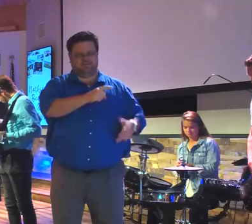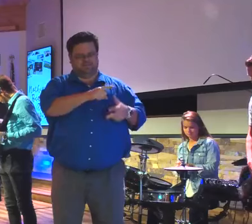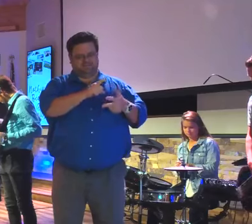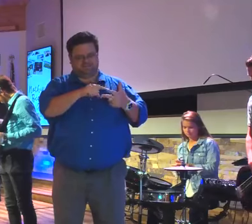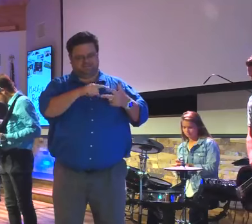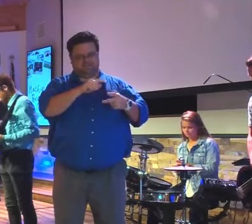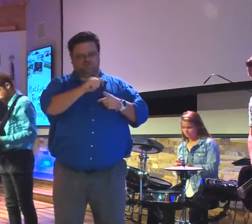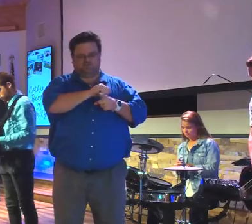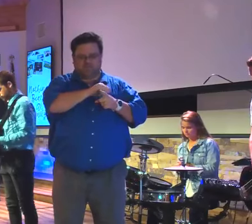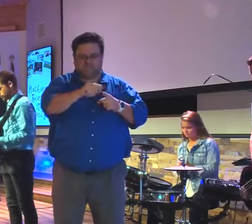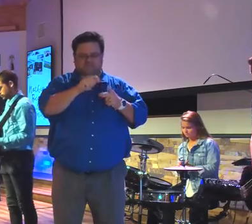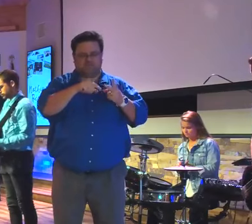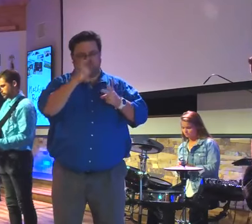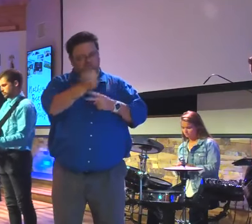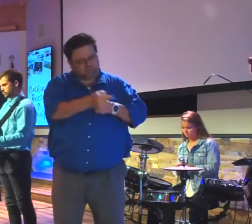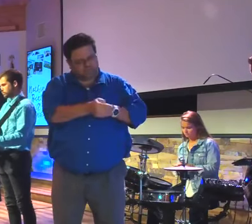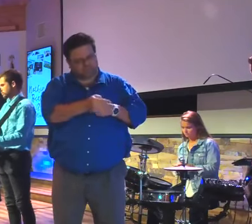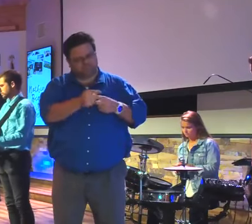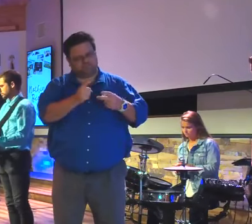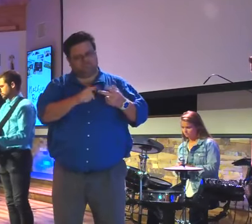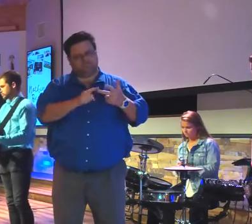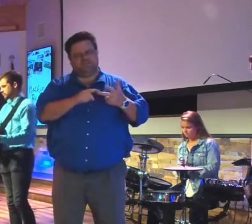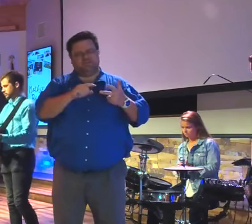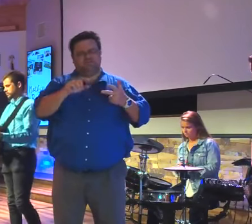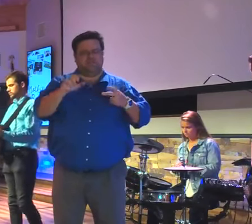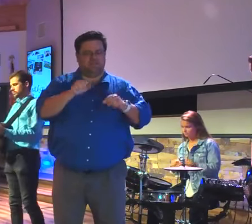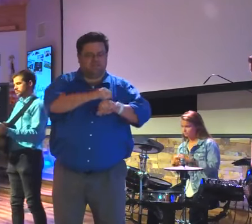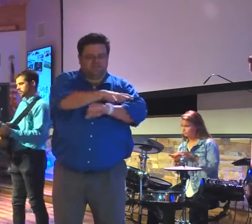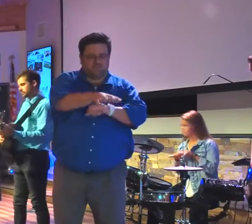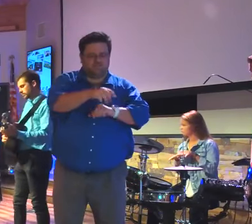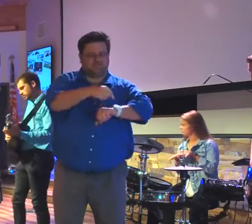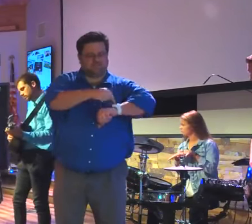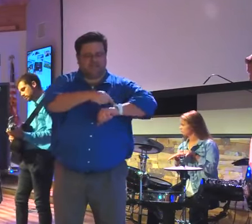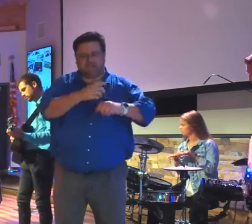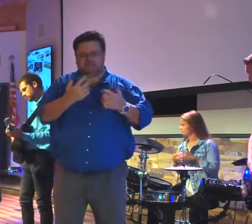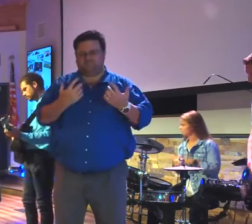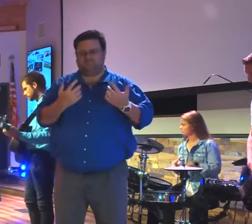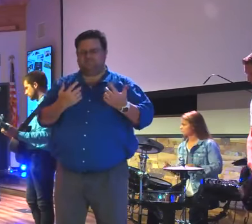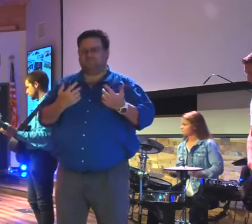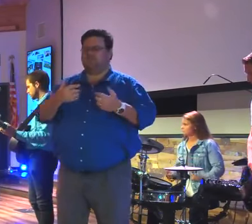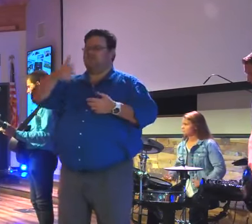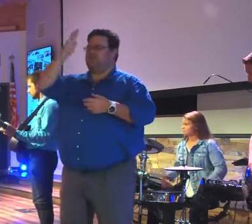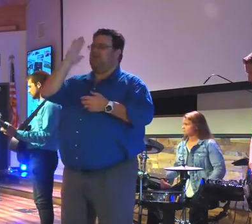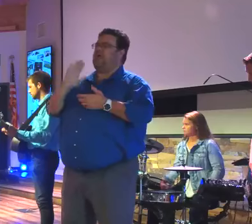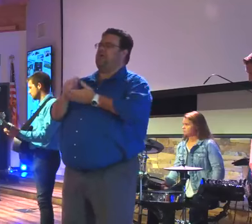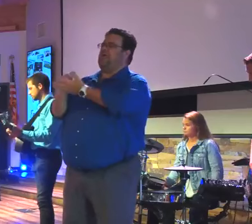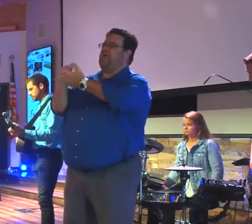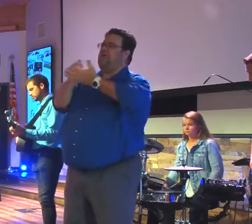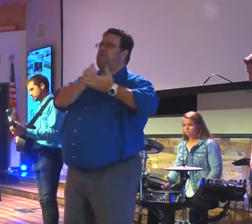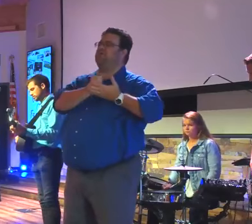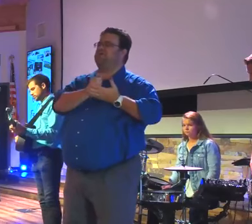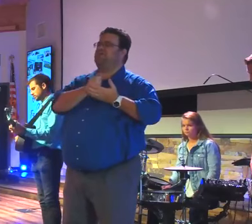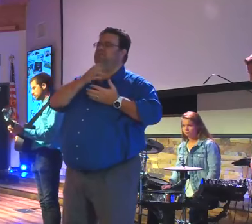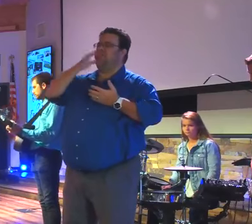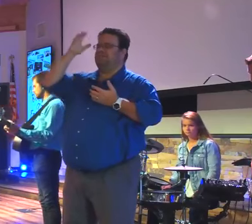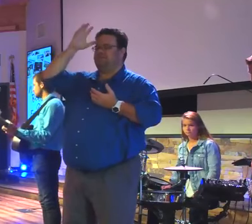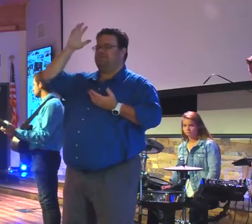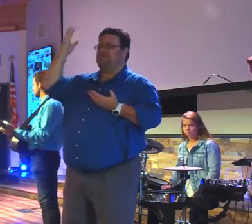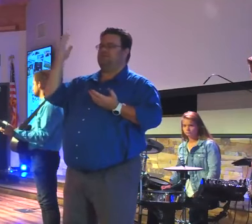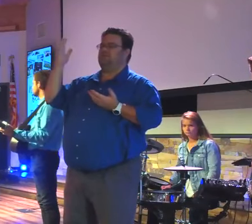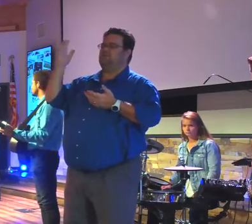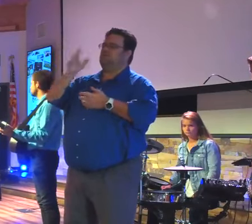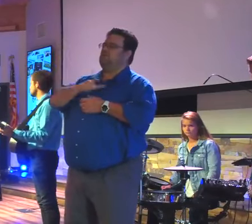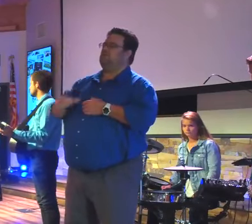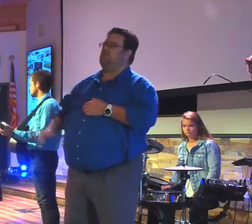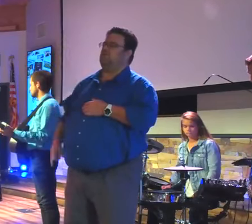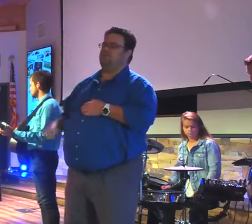training. They need correction. They need influence. Or they need time. And so, God, help us as parents. Lord,